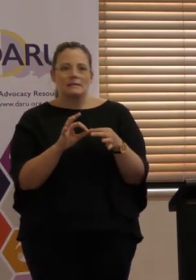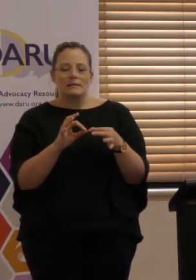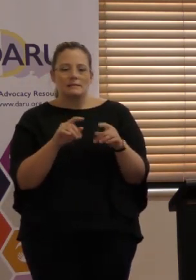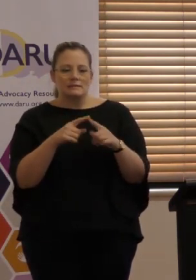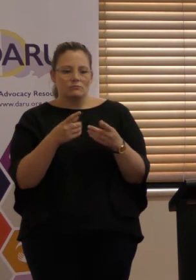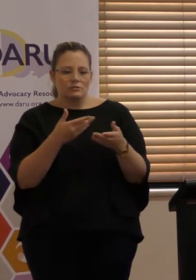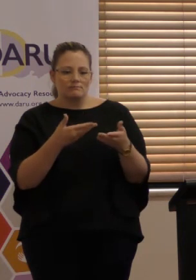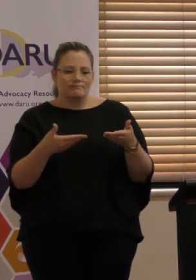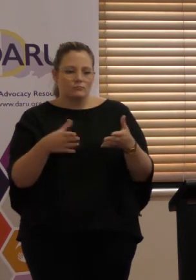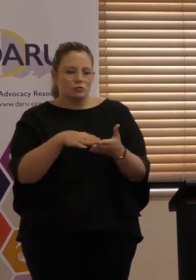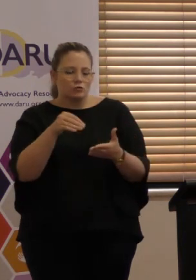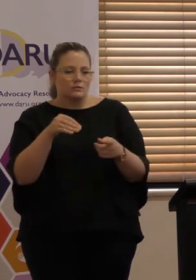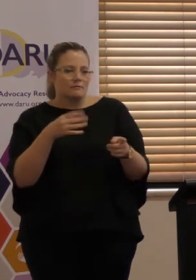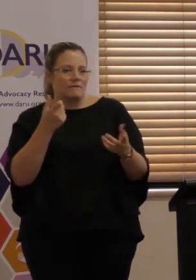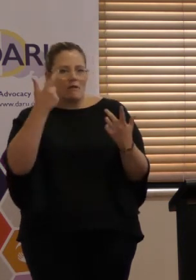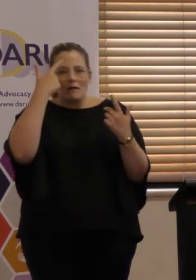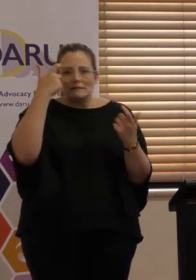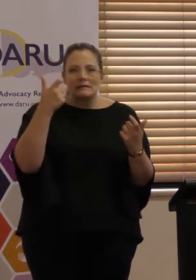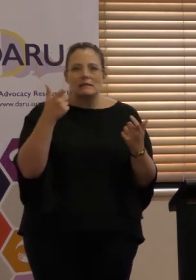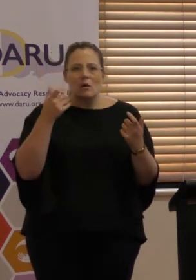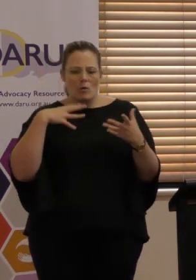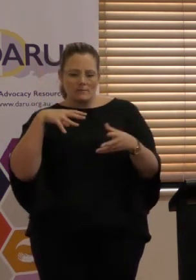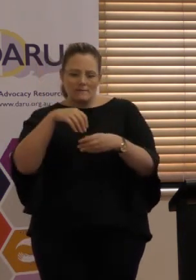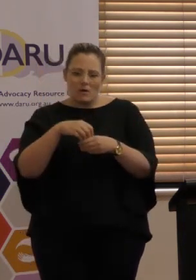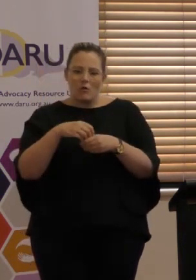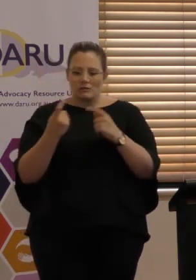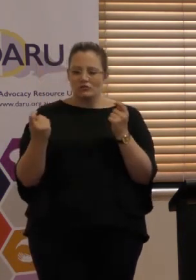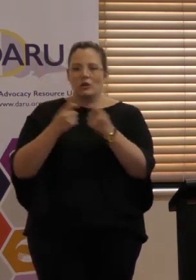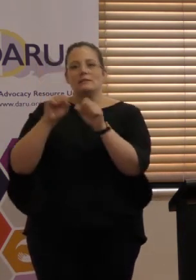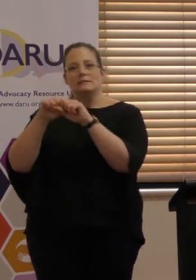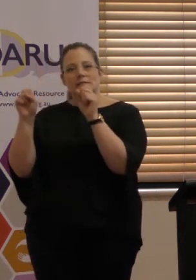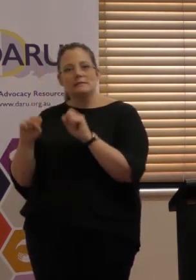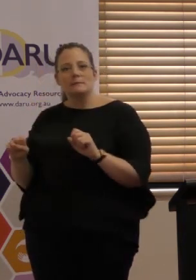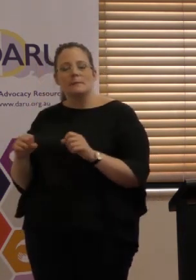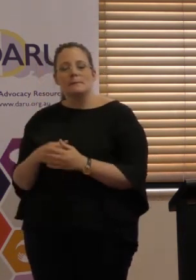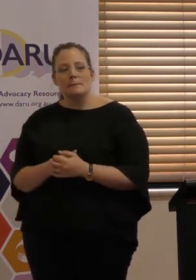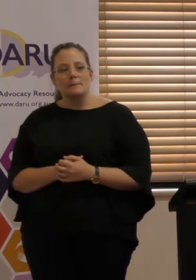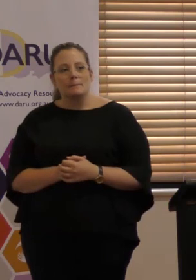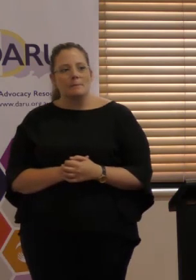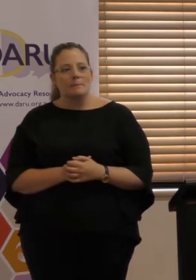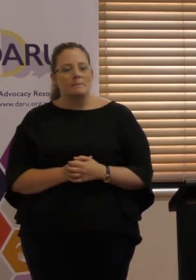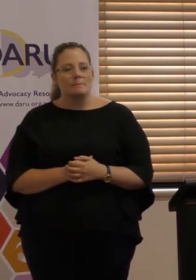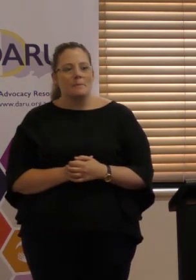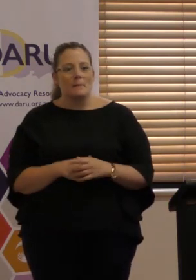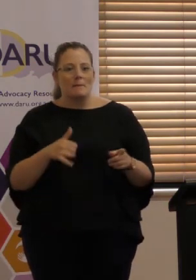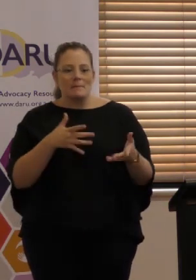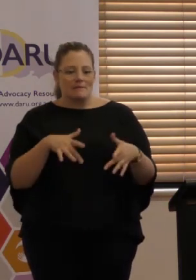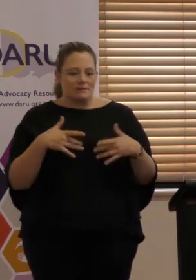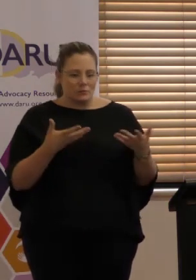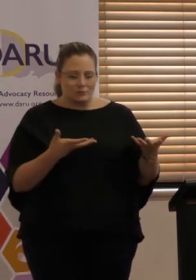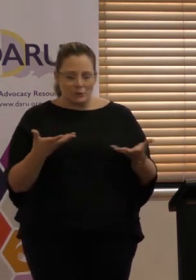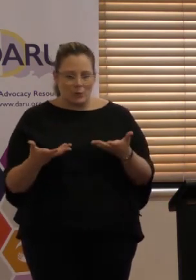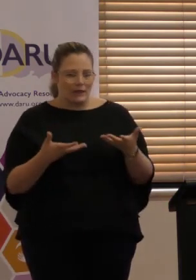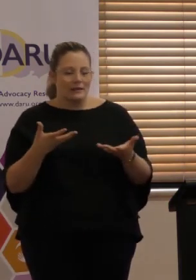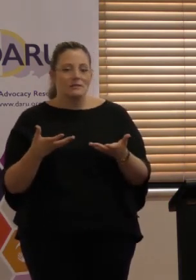ideas, who might want to be involved in changing things at a systems level, but don't have a place to go. Of course